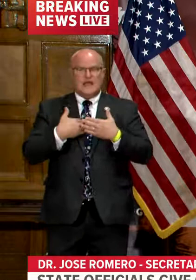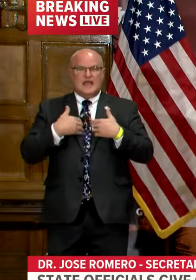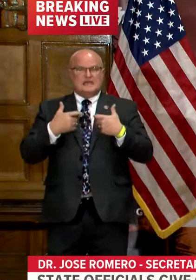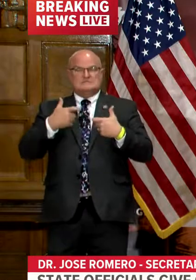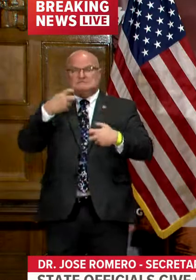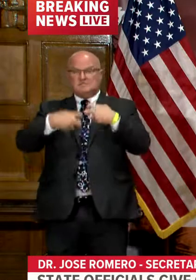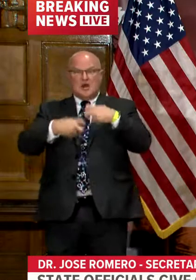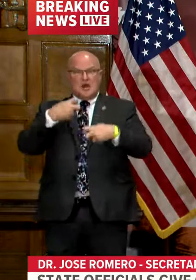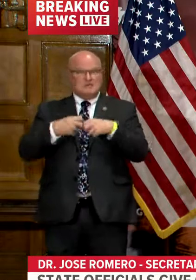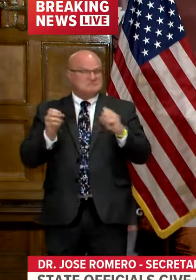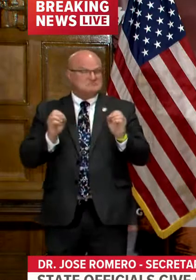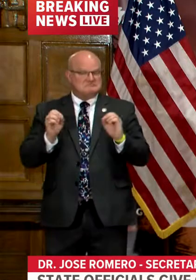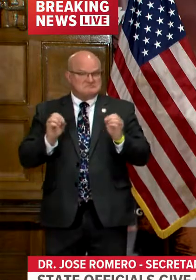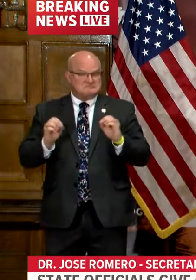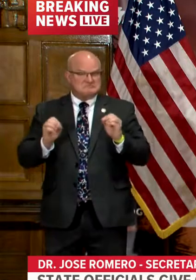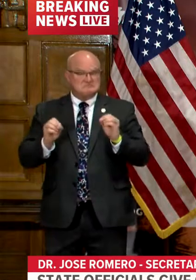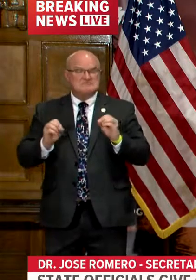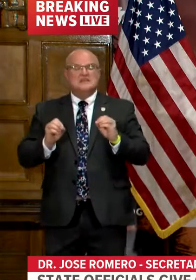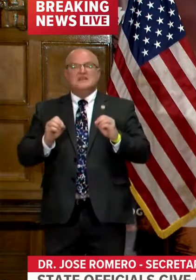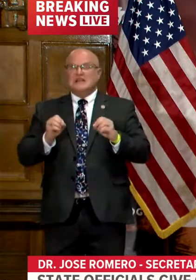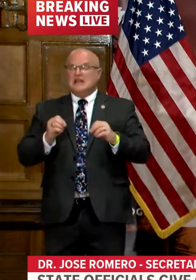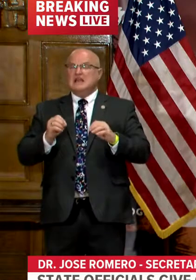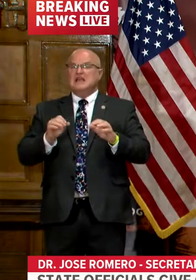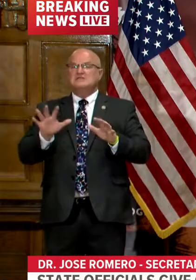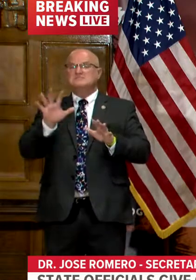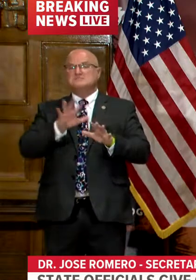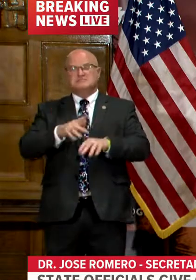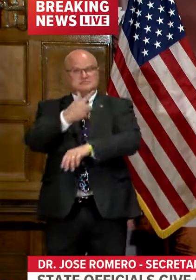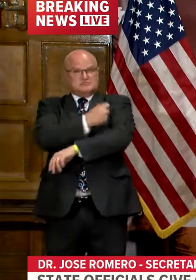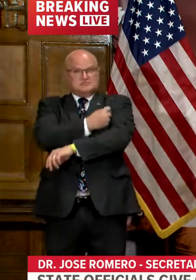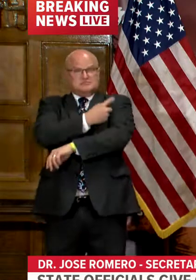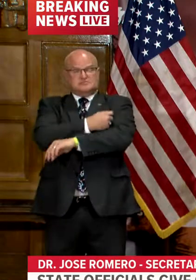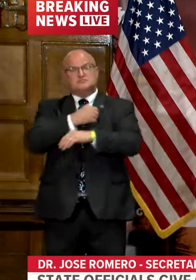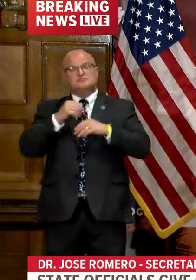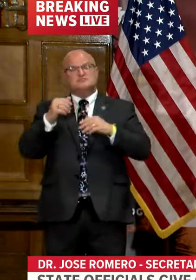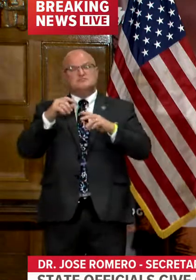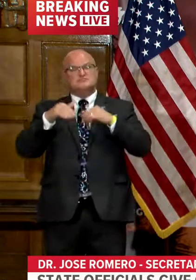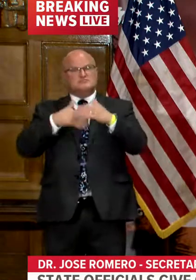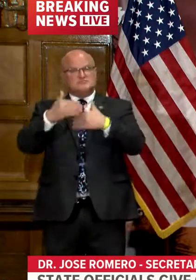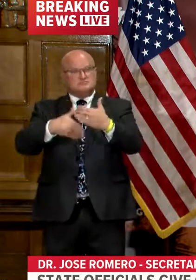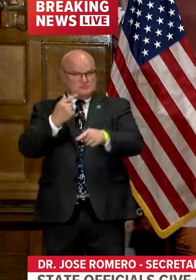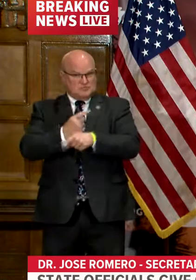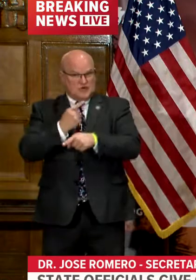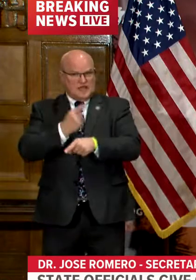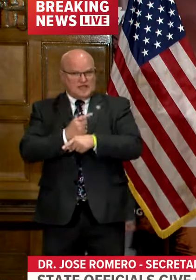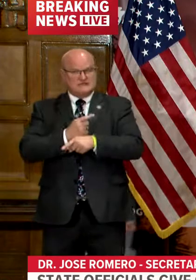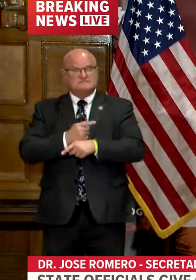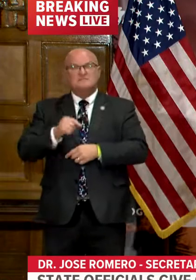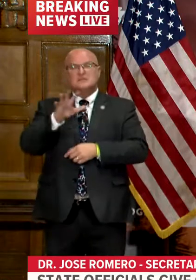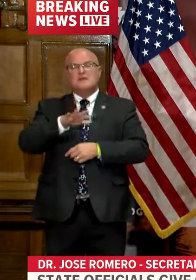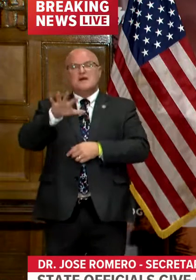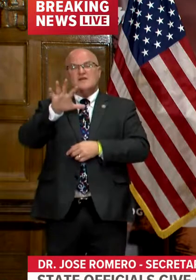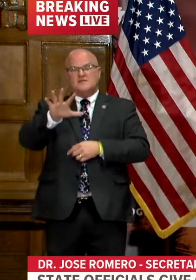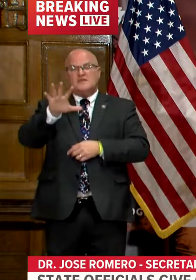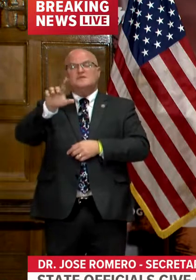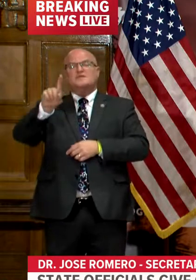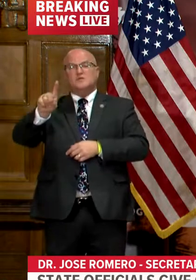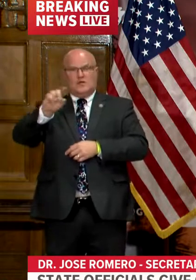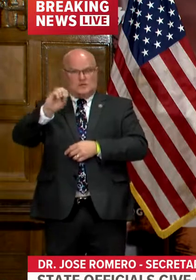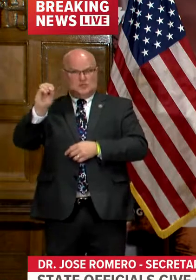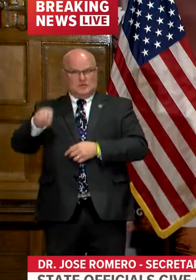major glitches. The uptake looks about right. We're taking the doses that we received last week, about 51% of them have